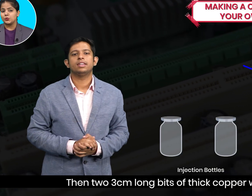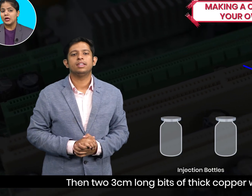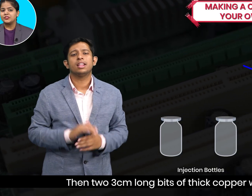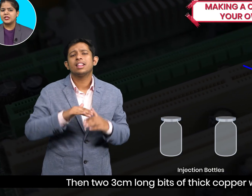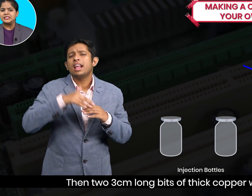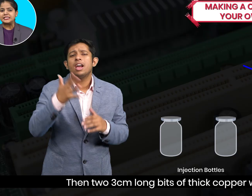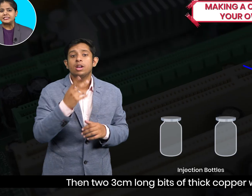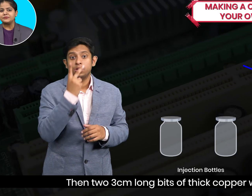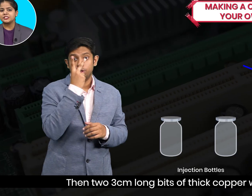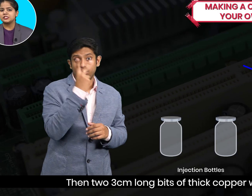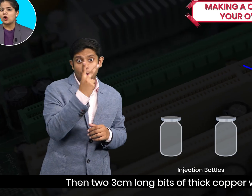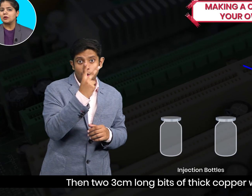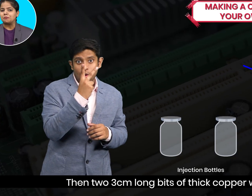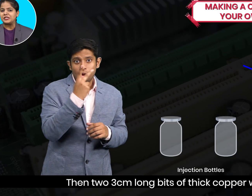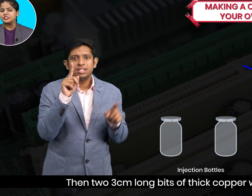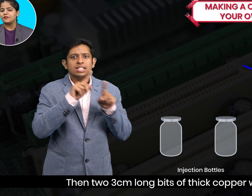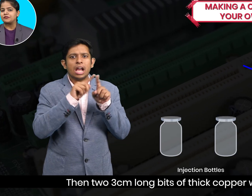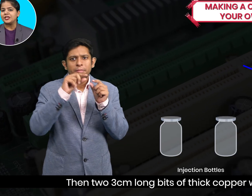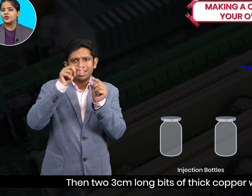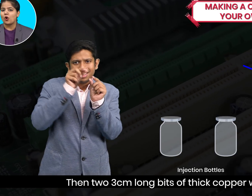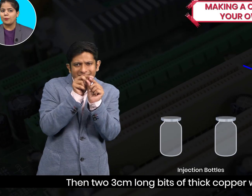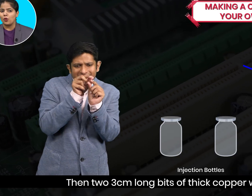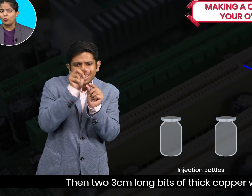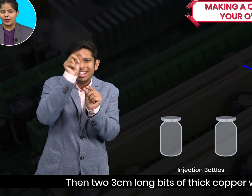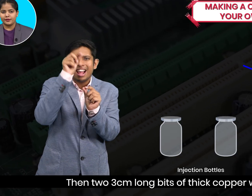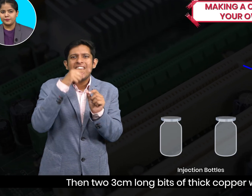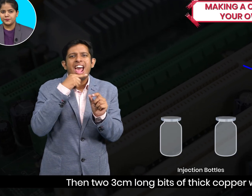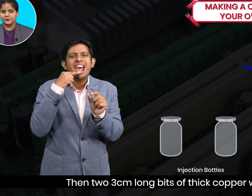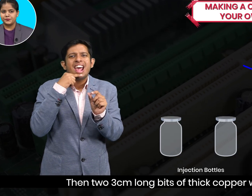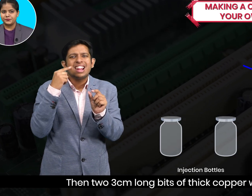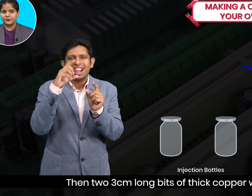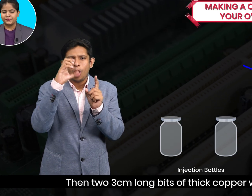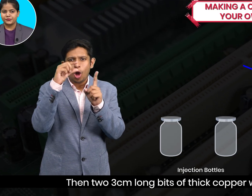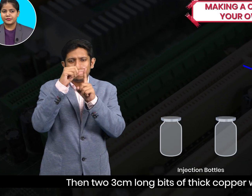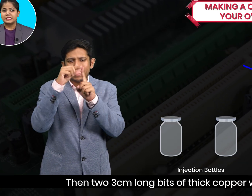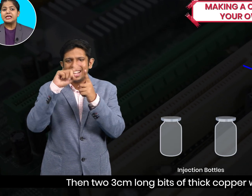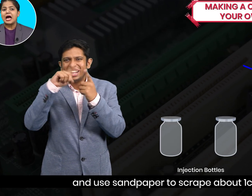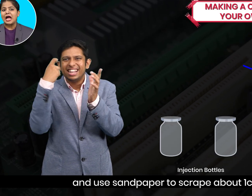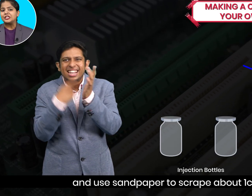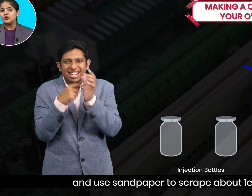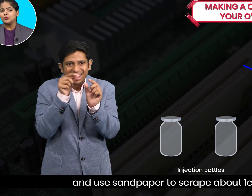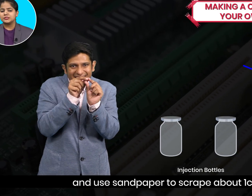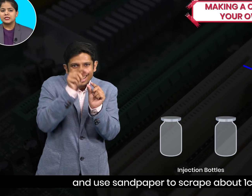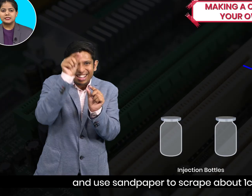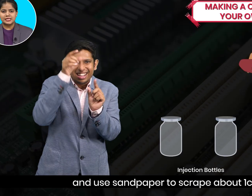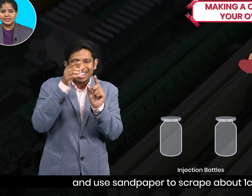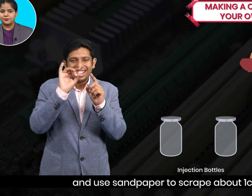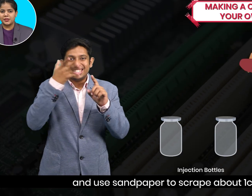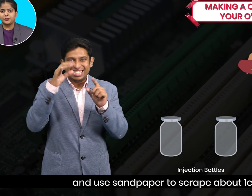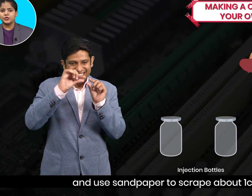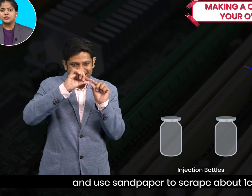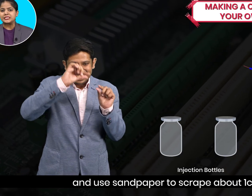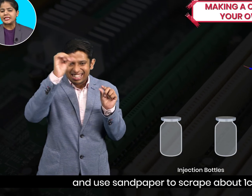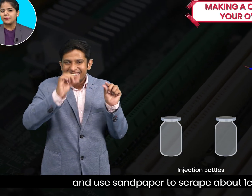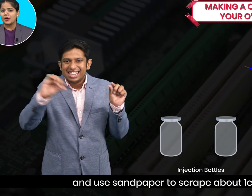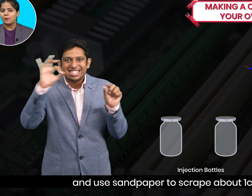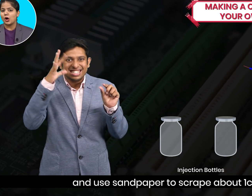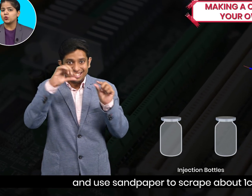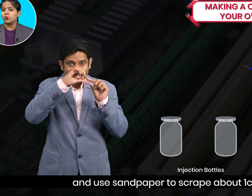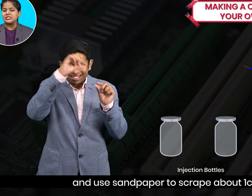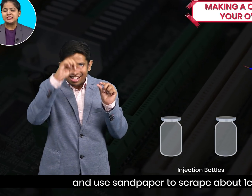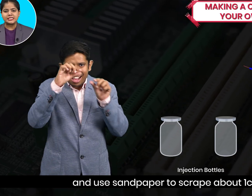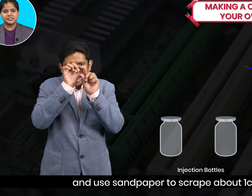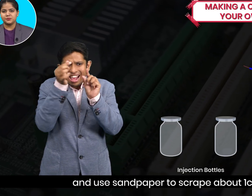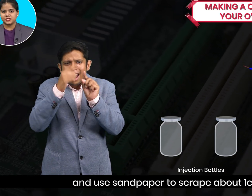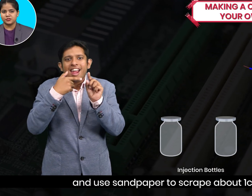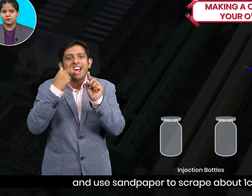Then 2 3 cm long bits of thick copper wire and use sandpaper to scrape